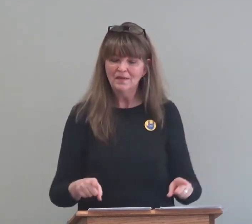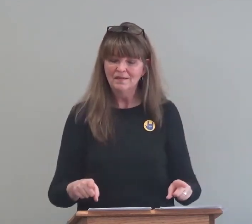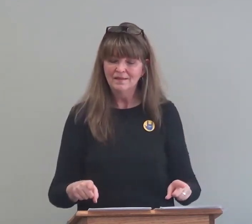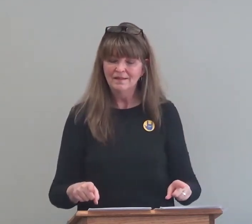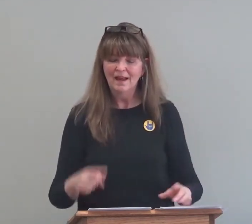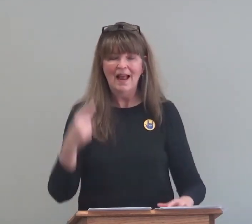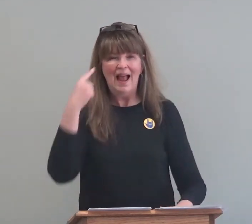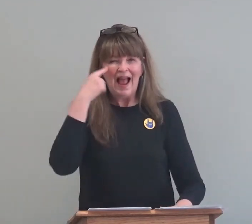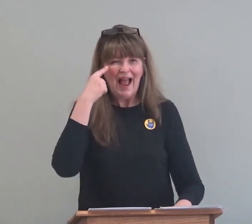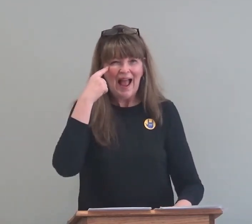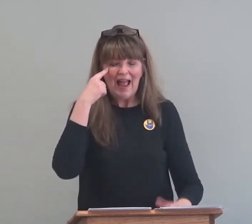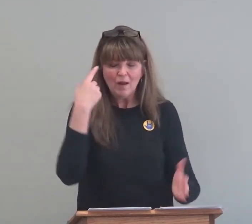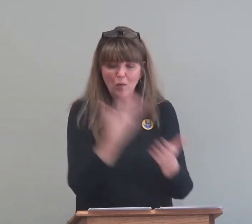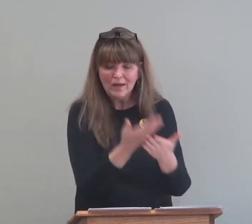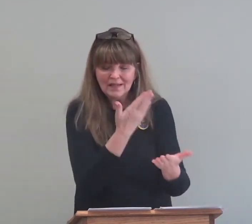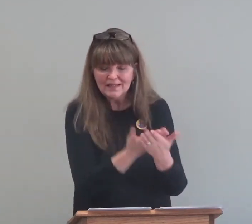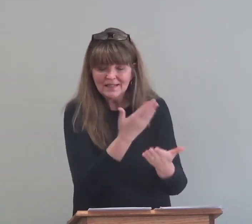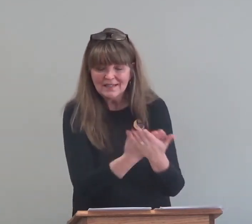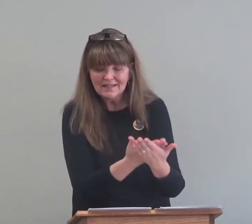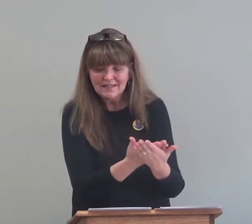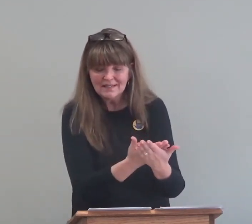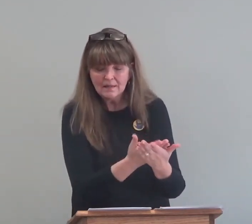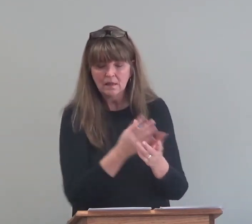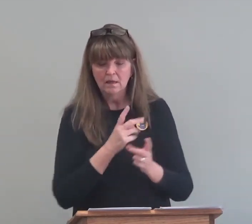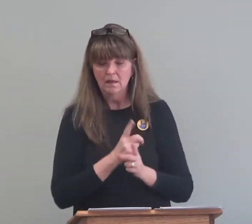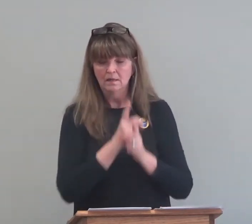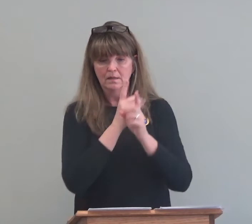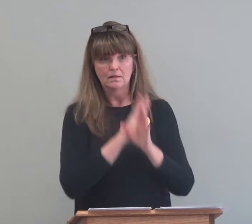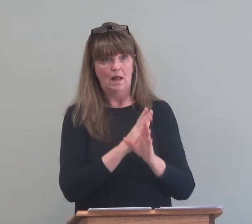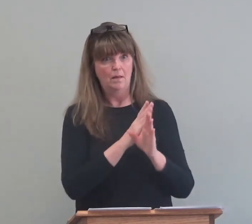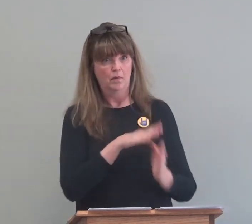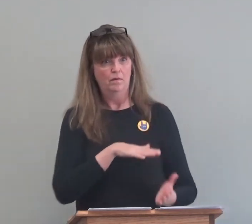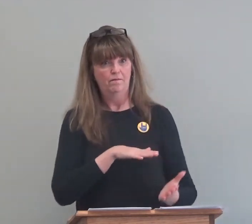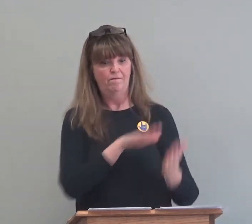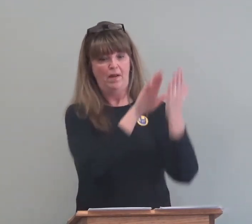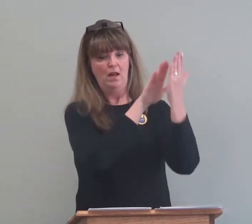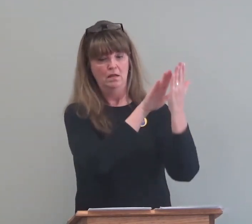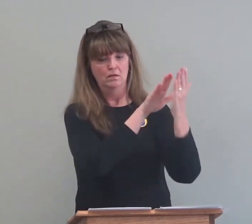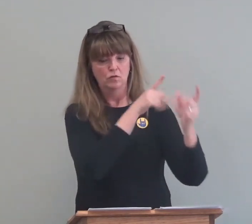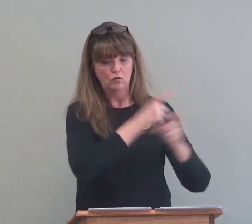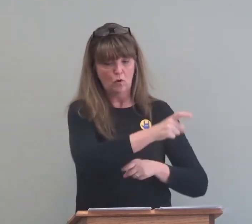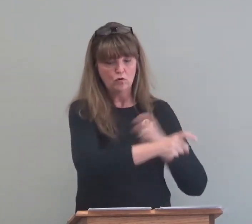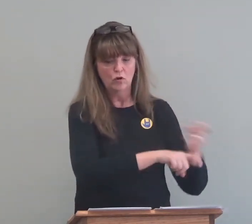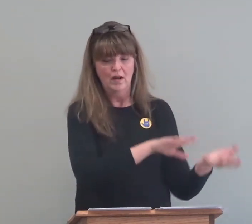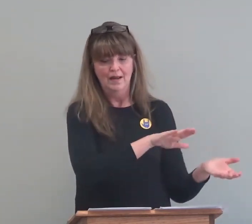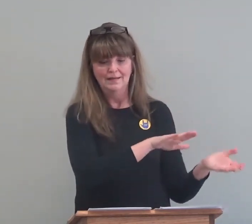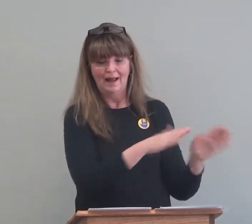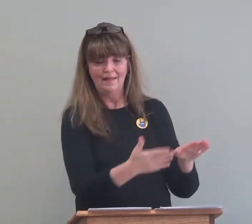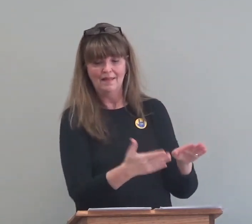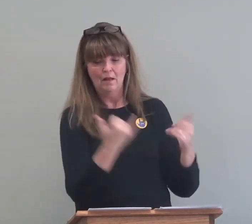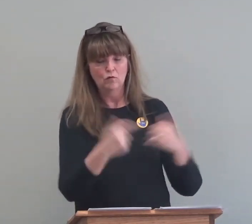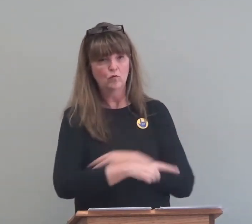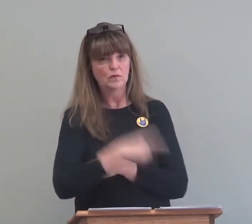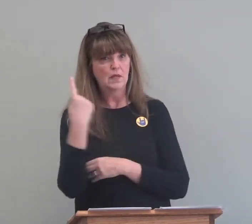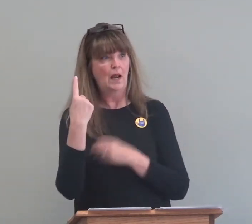The prophecies occurred. There were eyewitness reports. The disciples